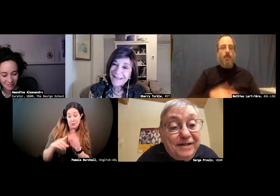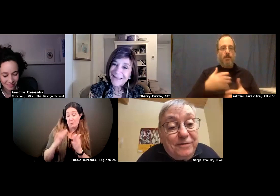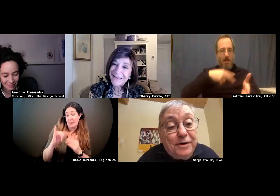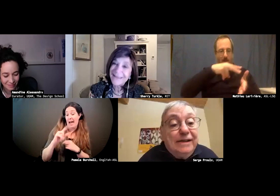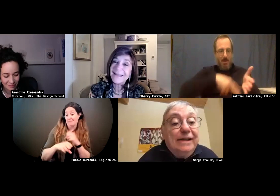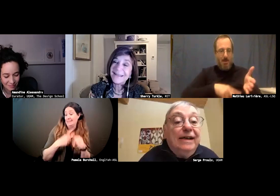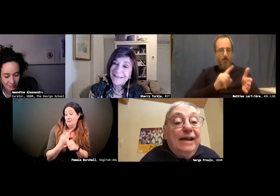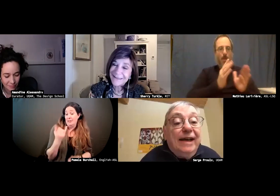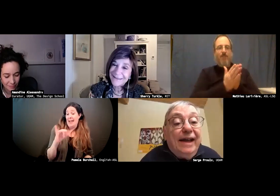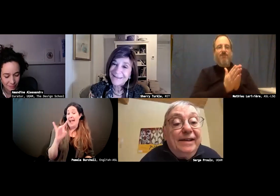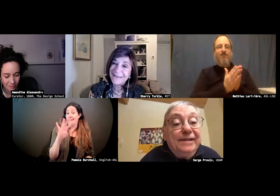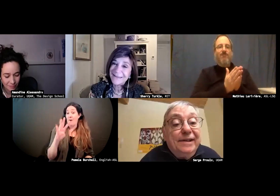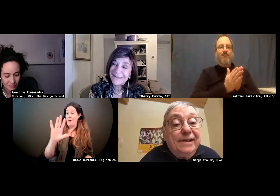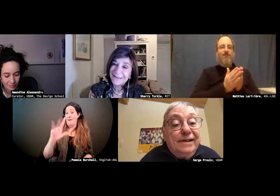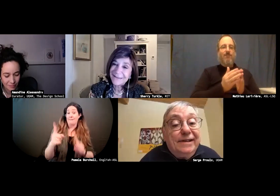1984,